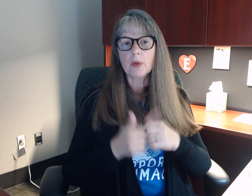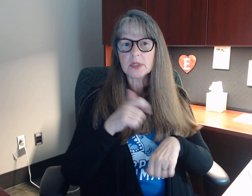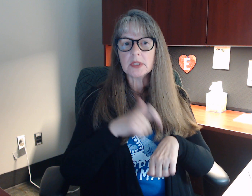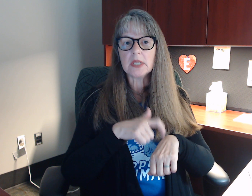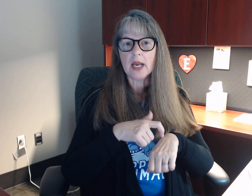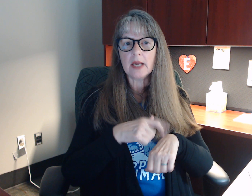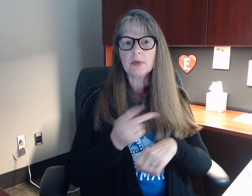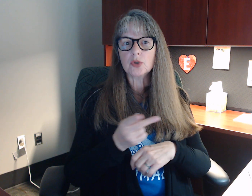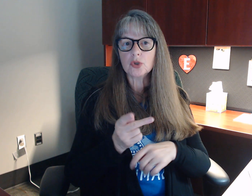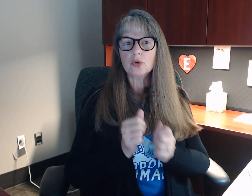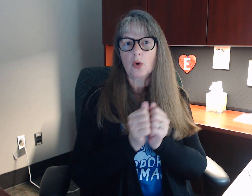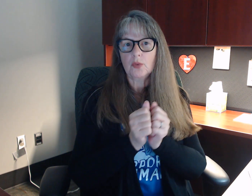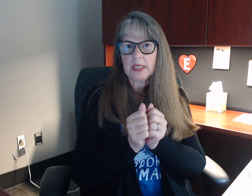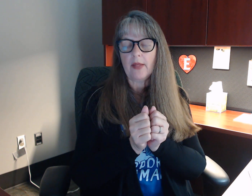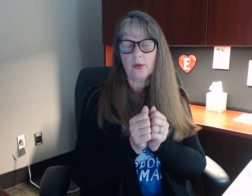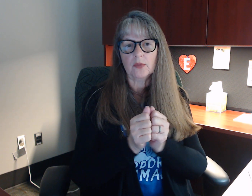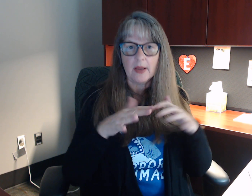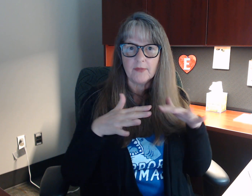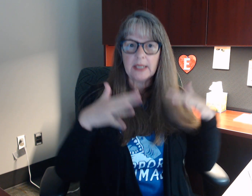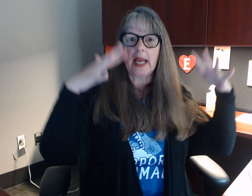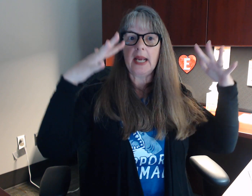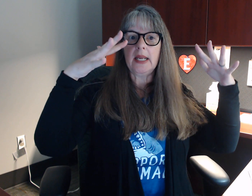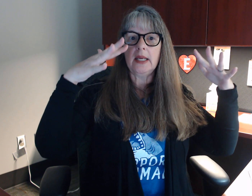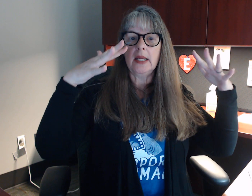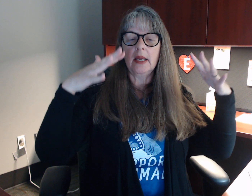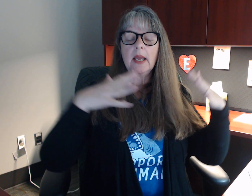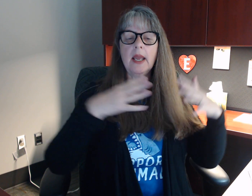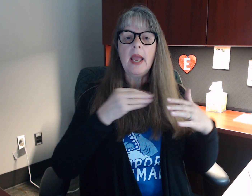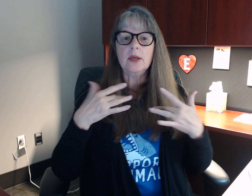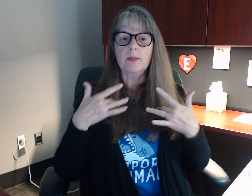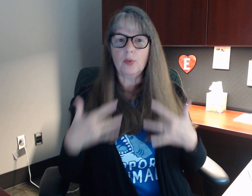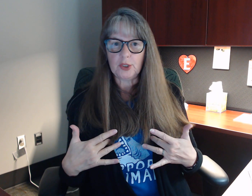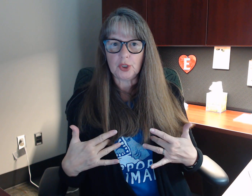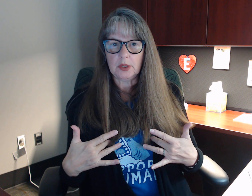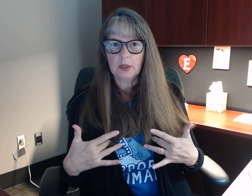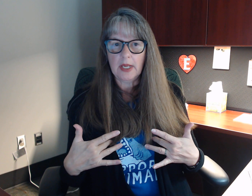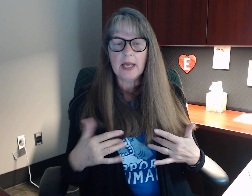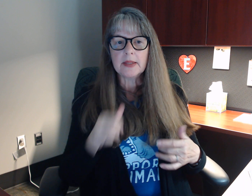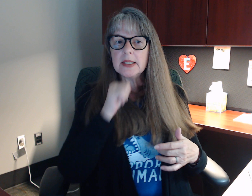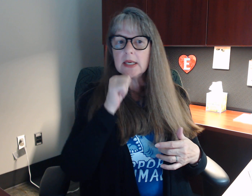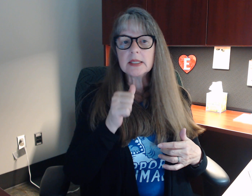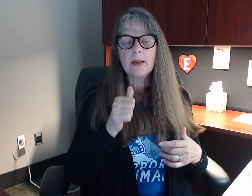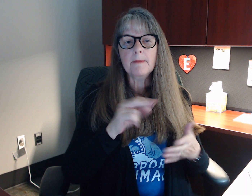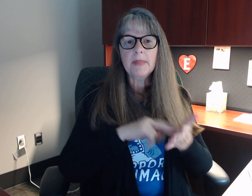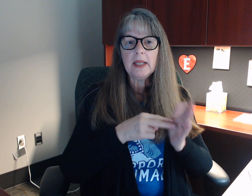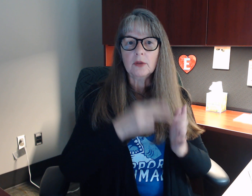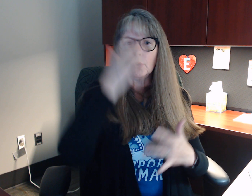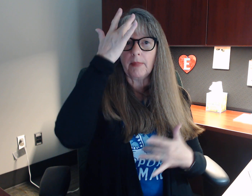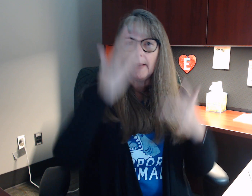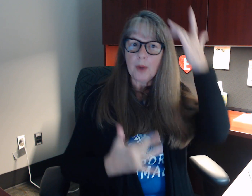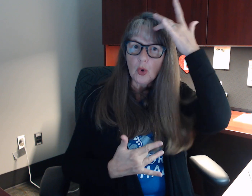the time, those two go together. They have anxiety and depression. That doesn't mean that they're